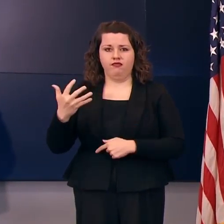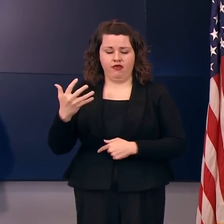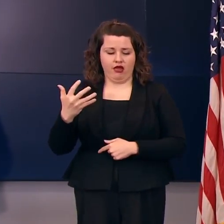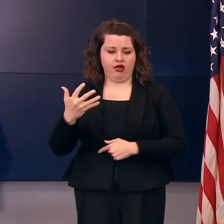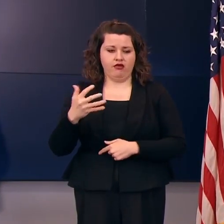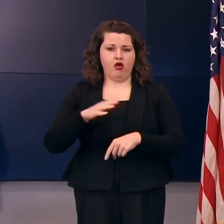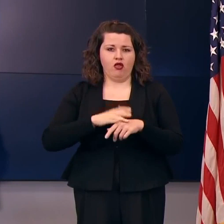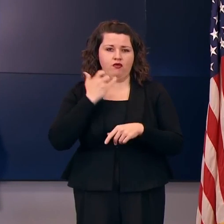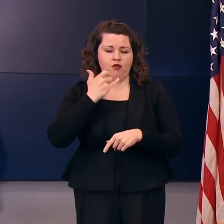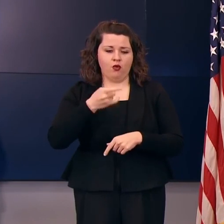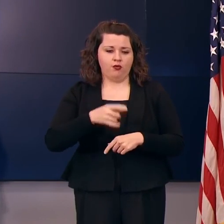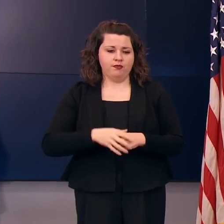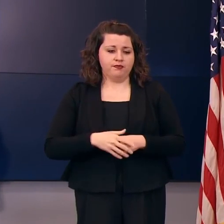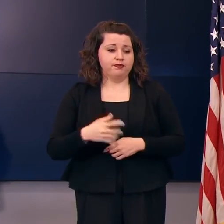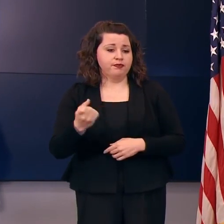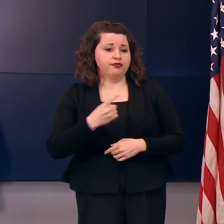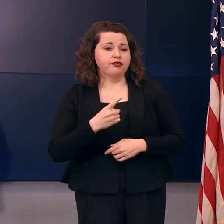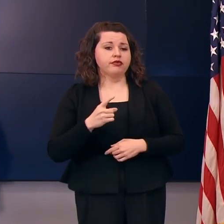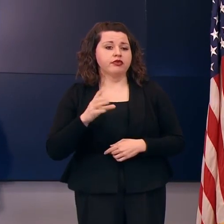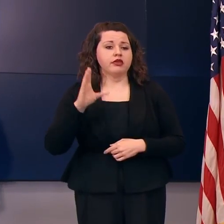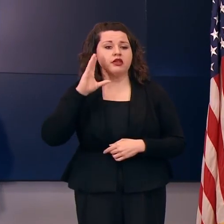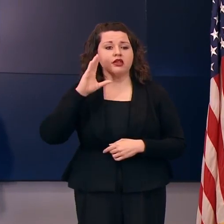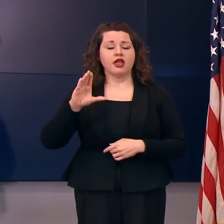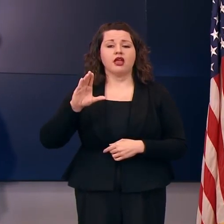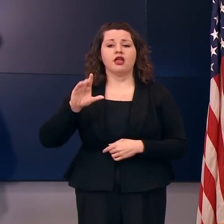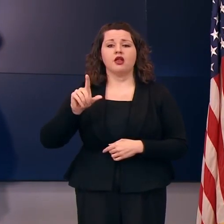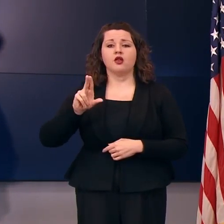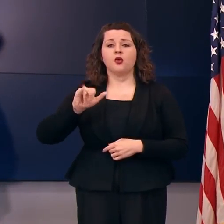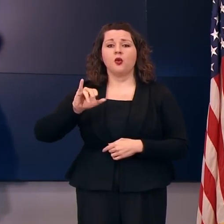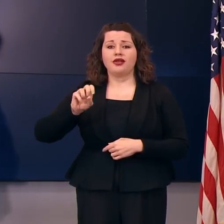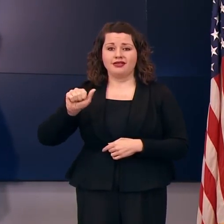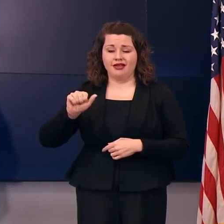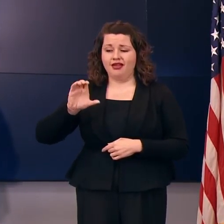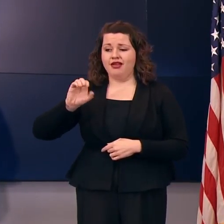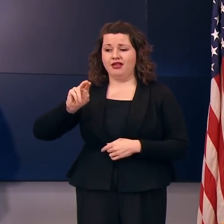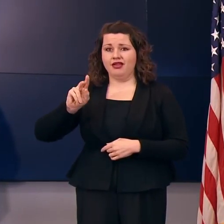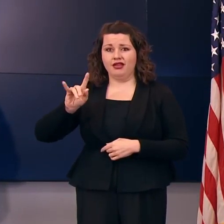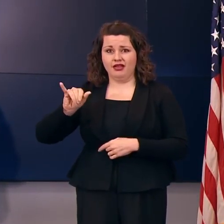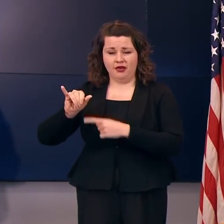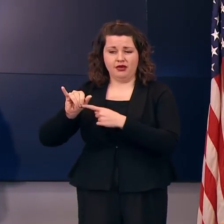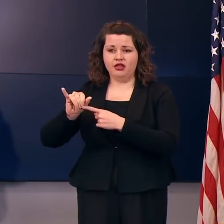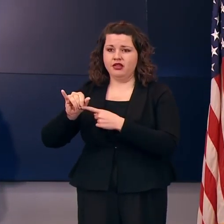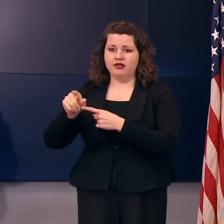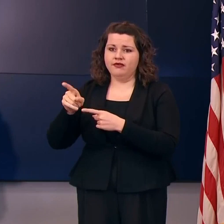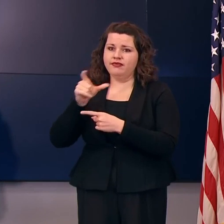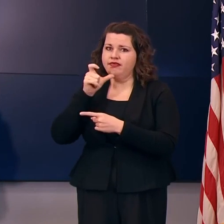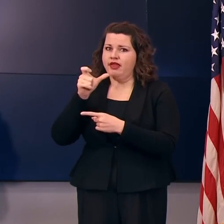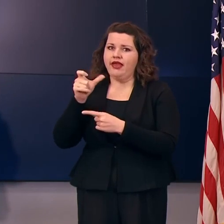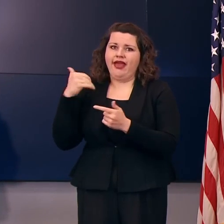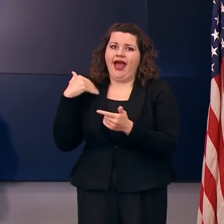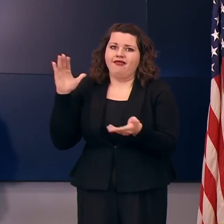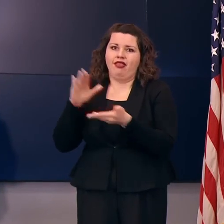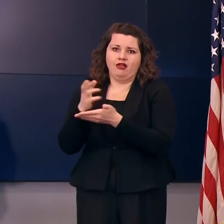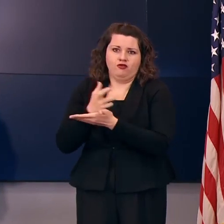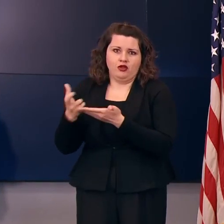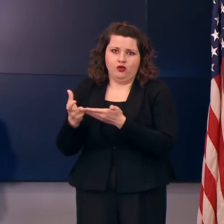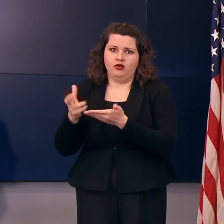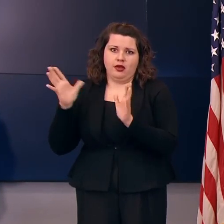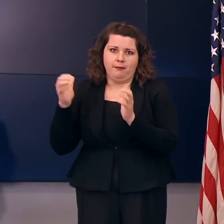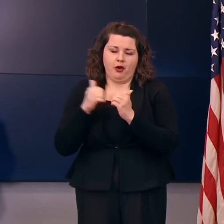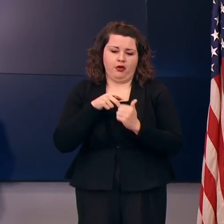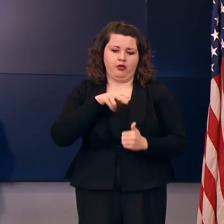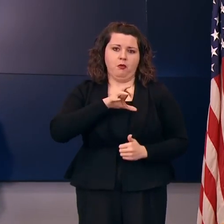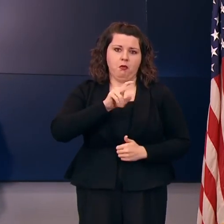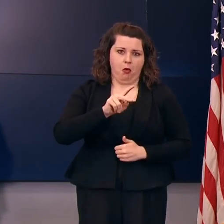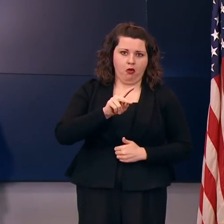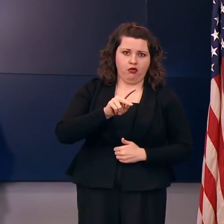Hi, Governor. Loiza County obviously doesn't have as many resources as we have here in Polk County or